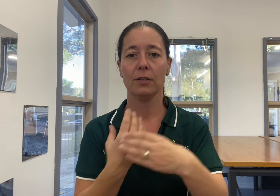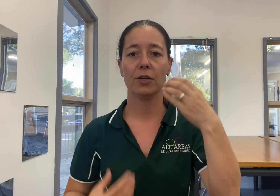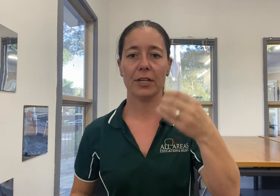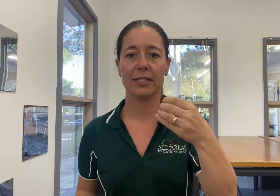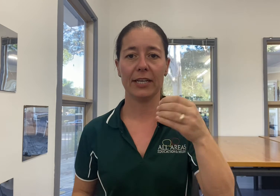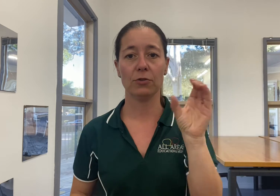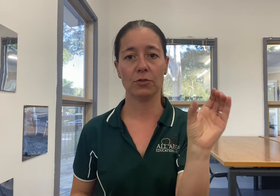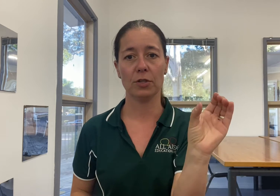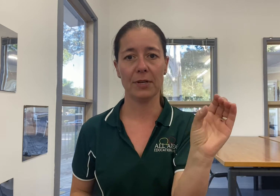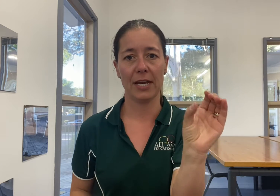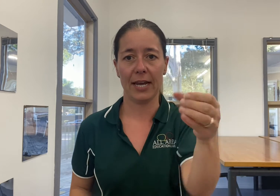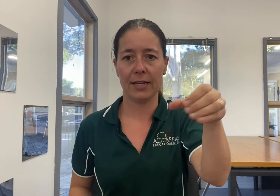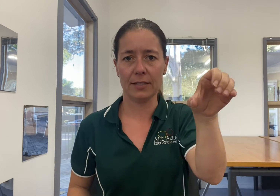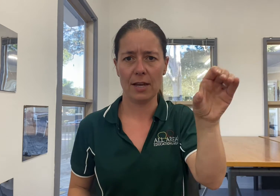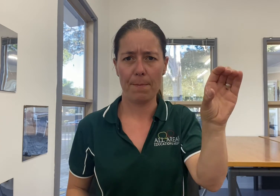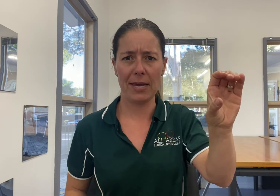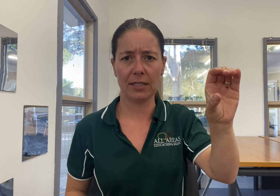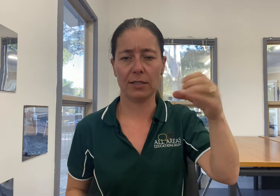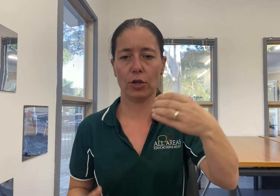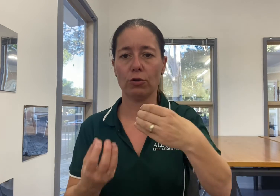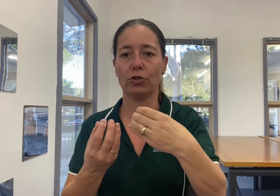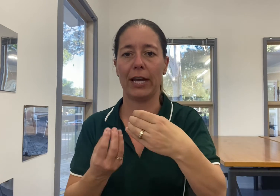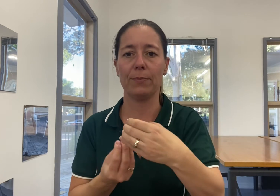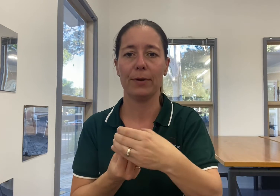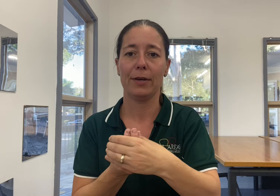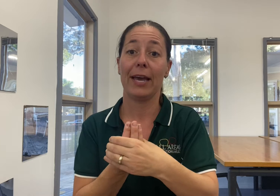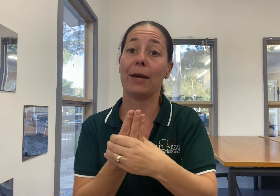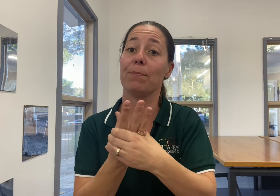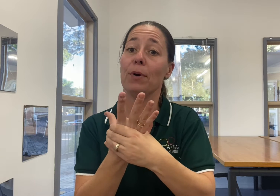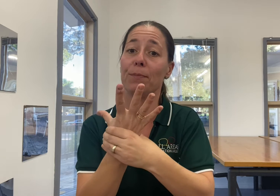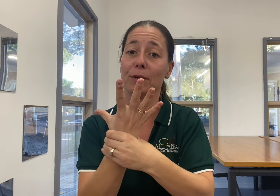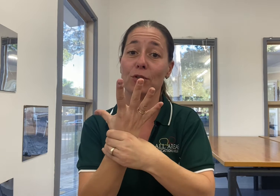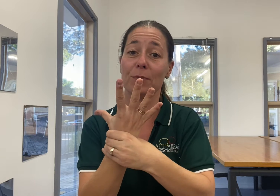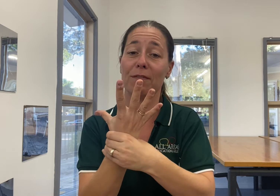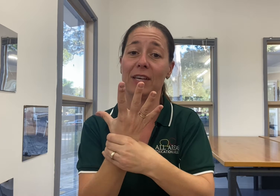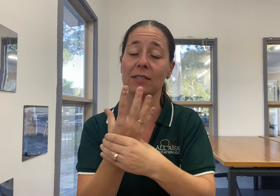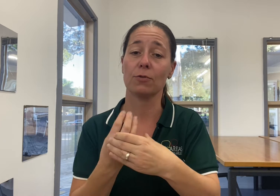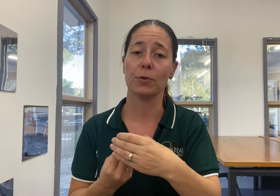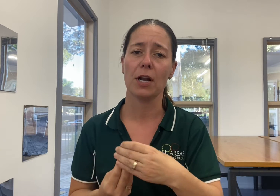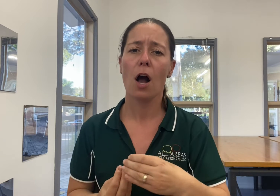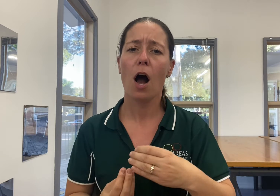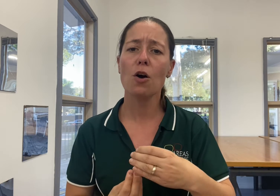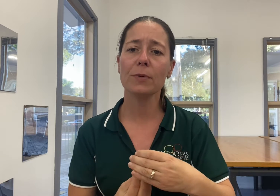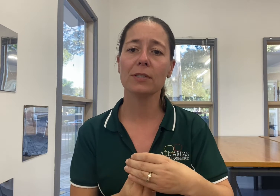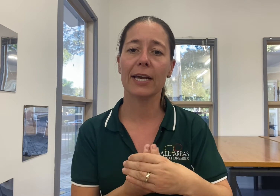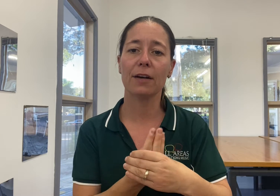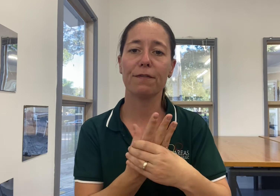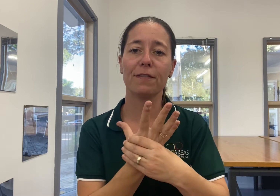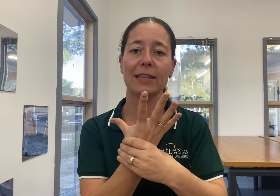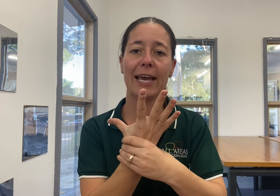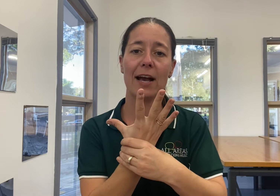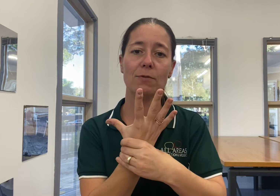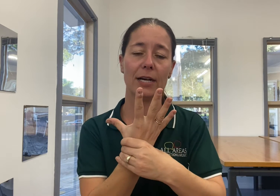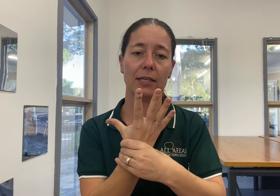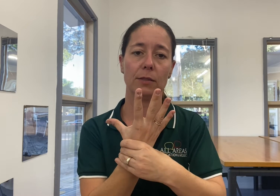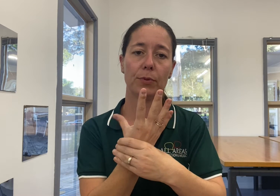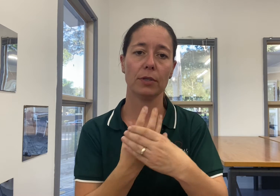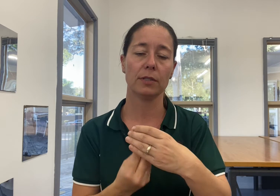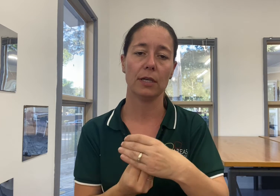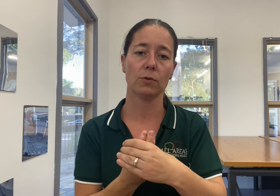you're going to take your non-dominant hand, make a circle shape, and pop your dominant fingers through it, almost like a flower is bursting or something